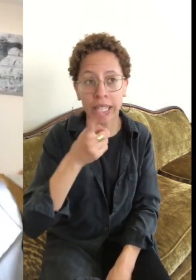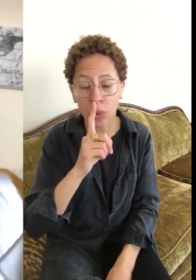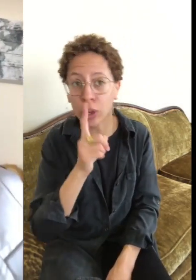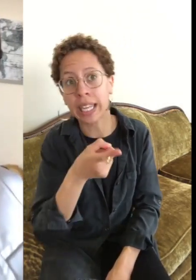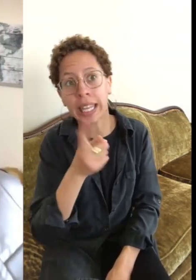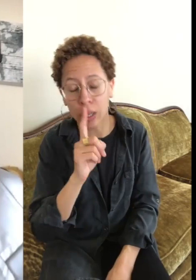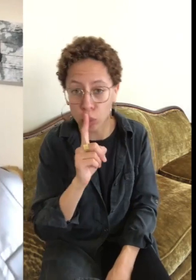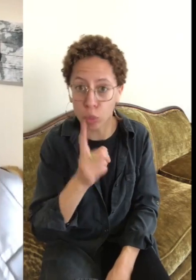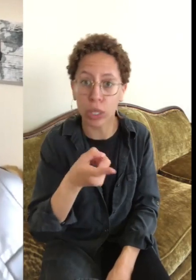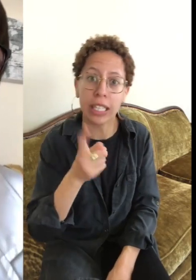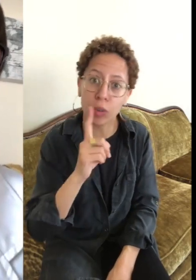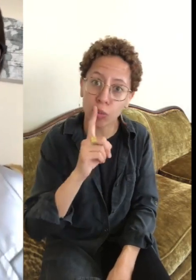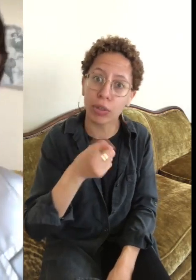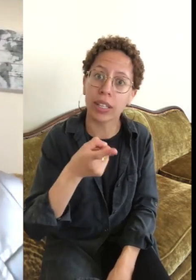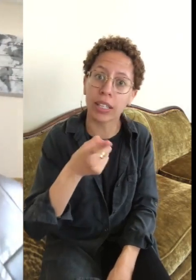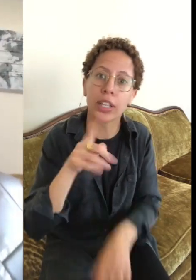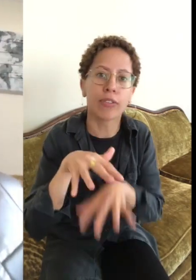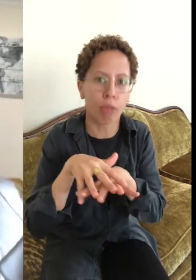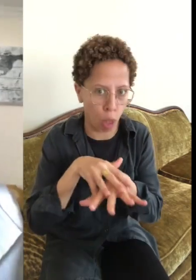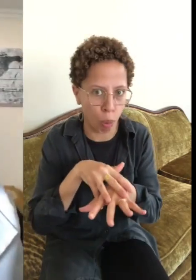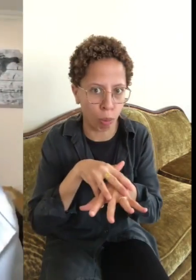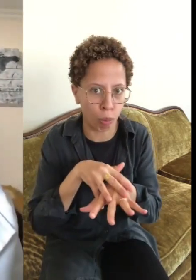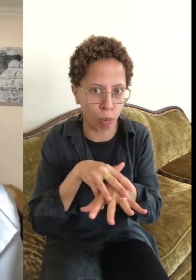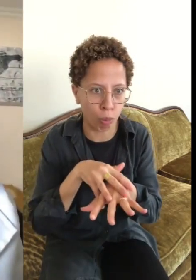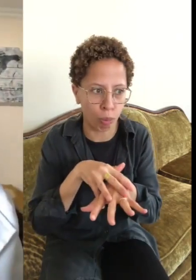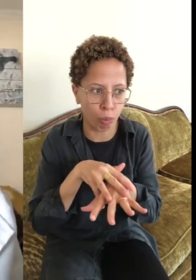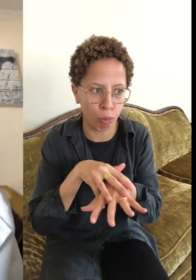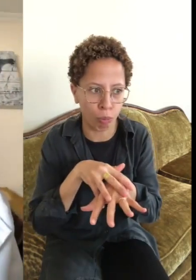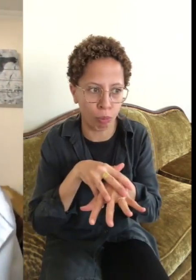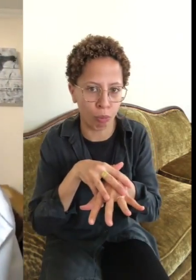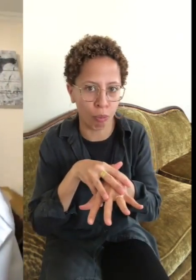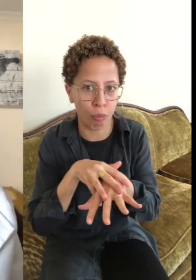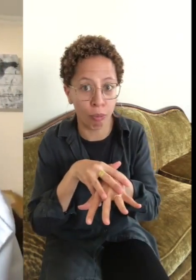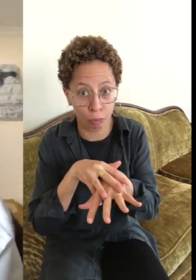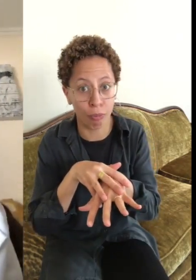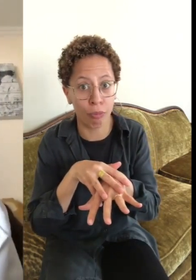really, really, really, really slow.